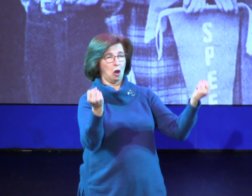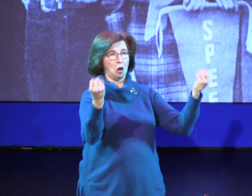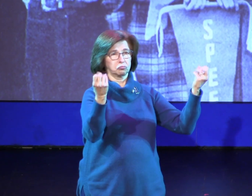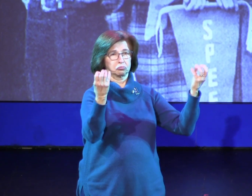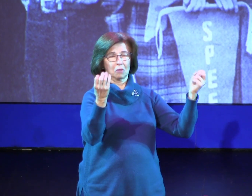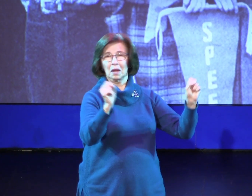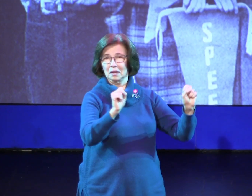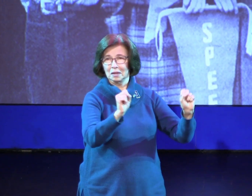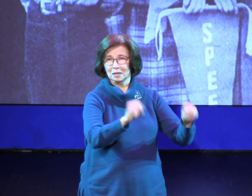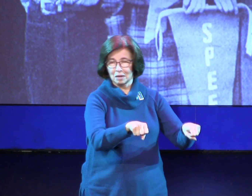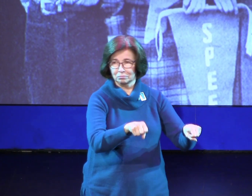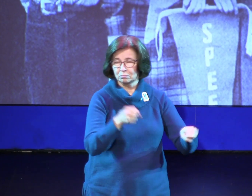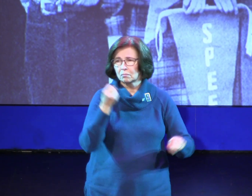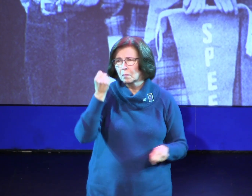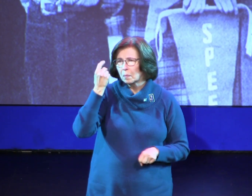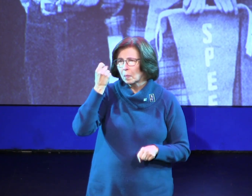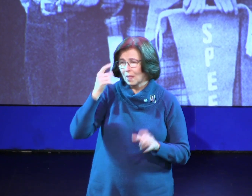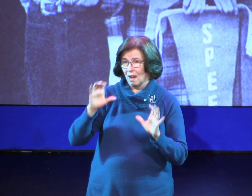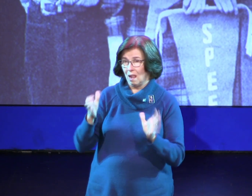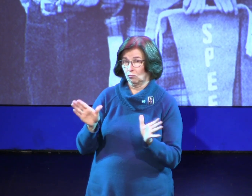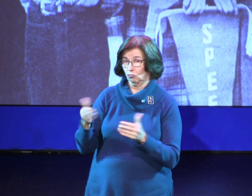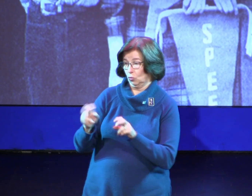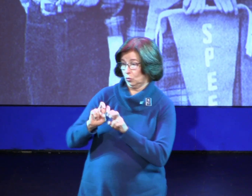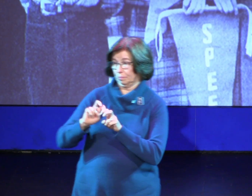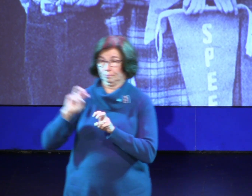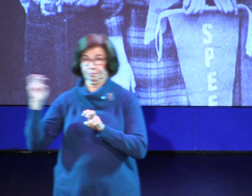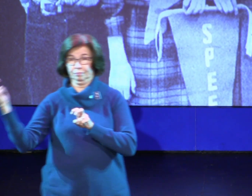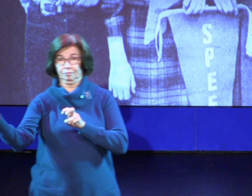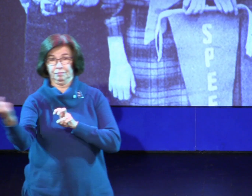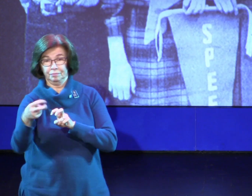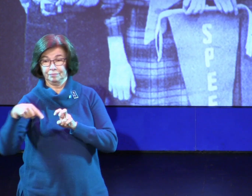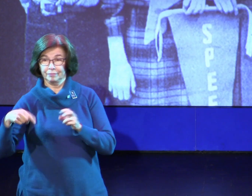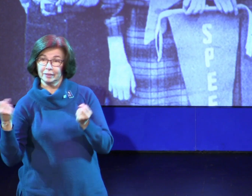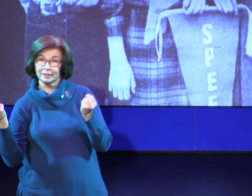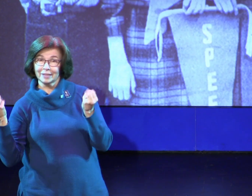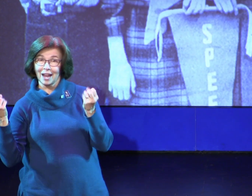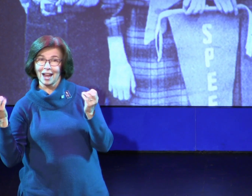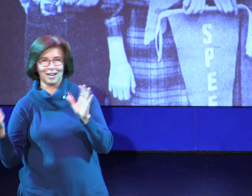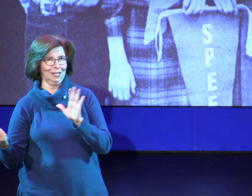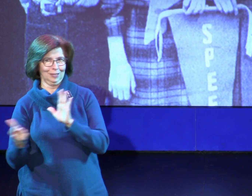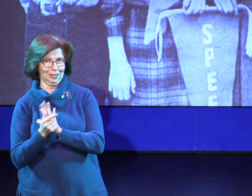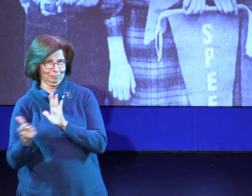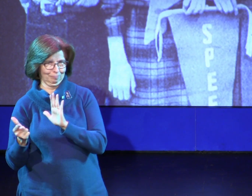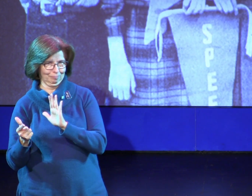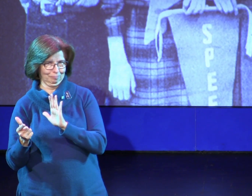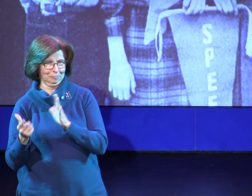could use sign language naturally anywhere we wanted, outside the classroom. During class,